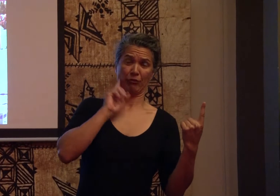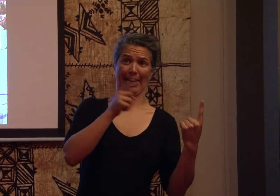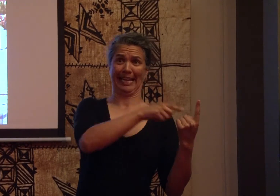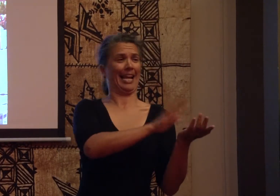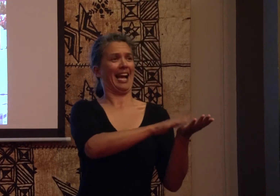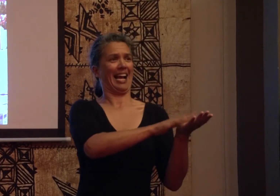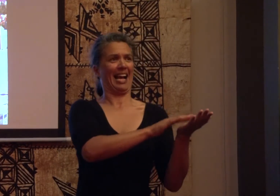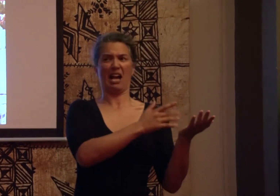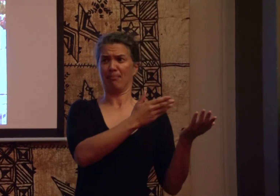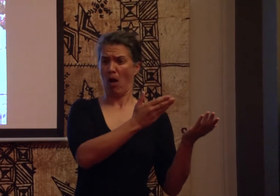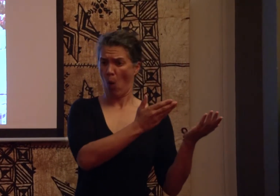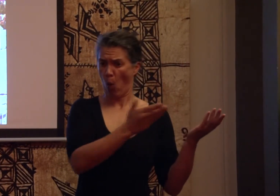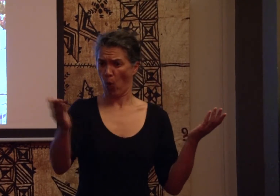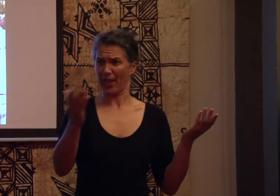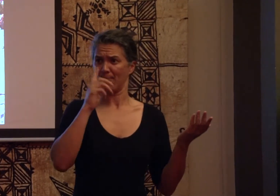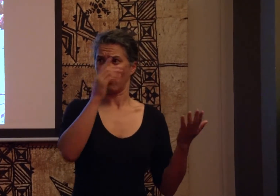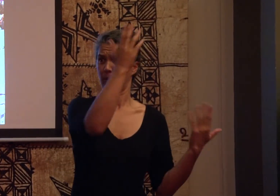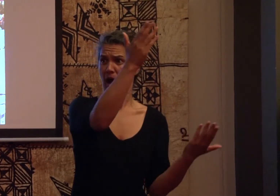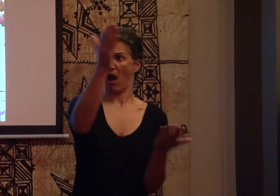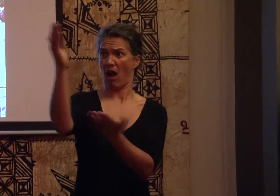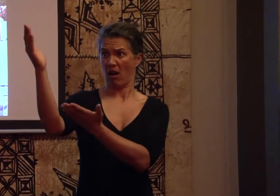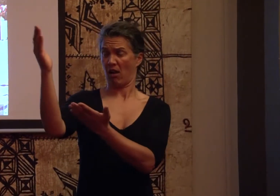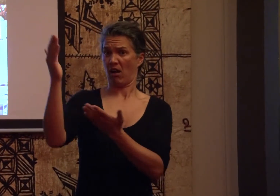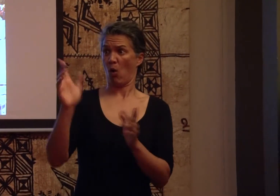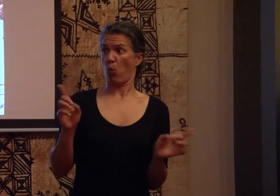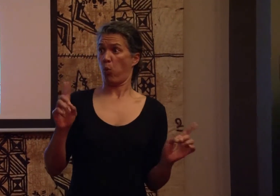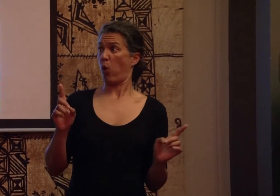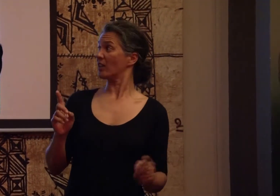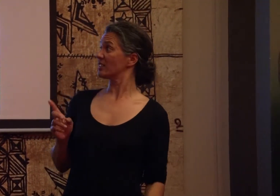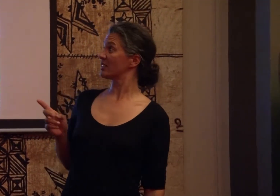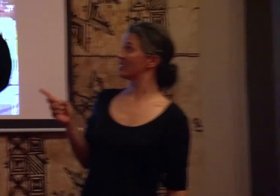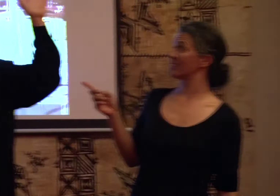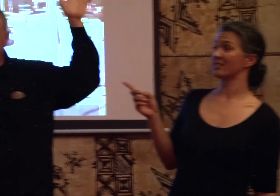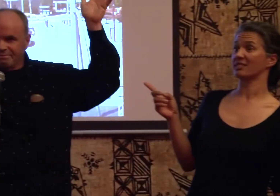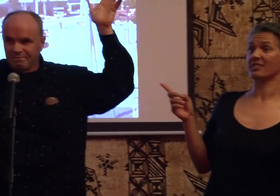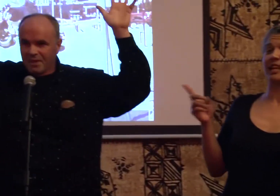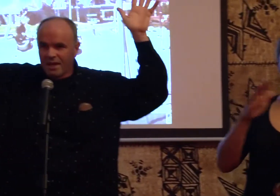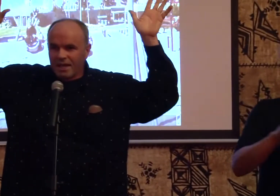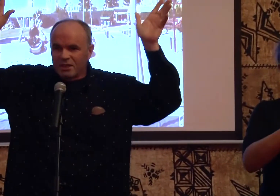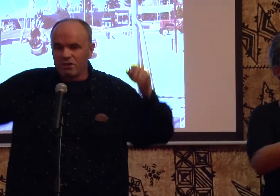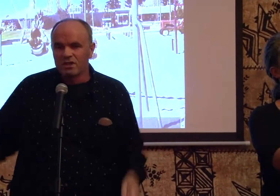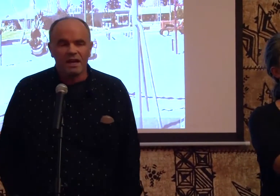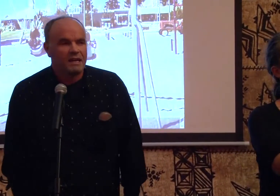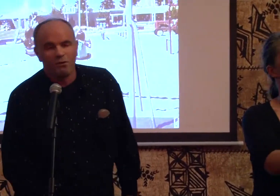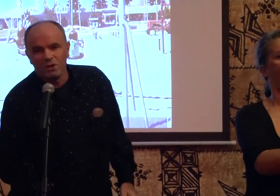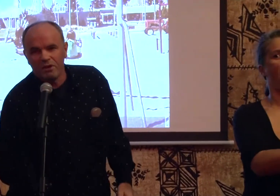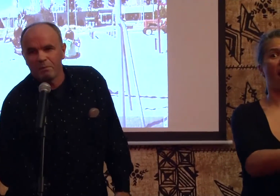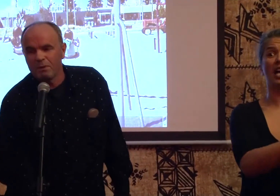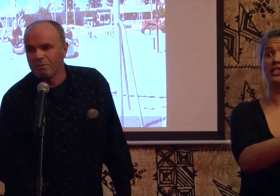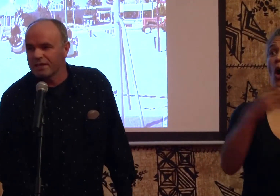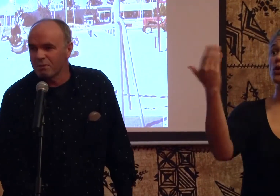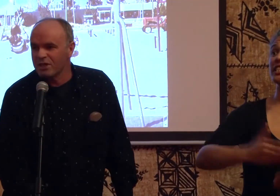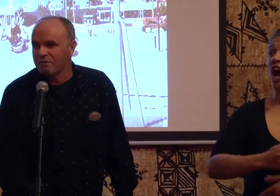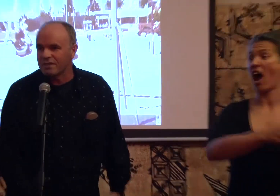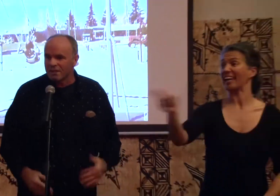so there's a special way of clapping for deaf people, which is like this. So tonight, if all you hearing